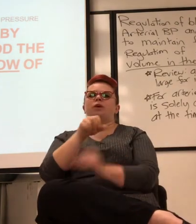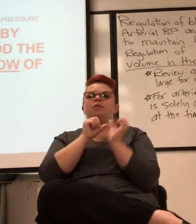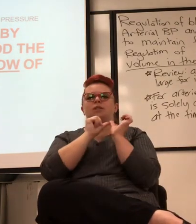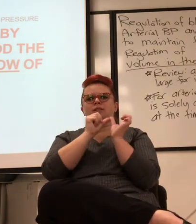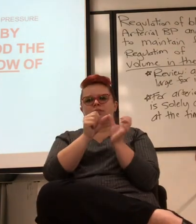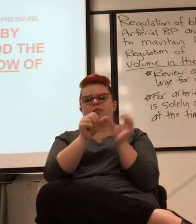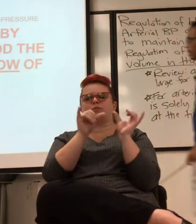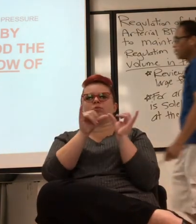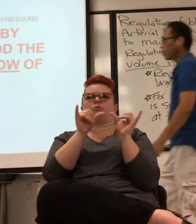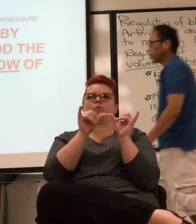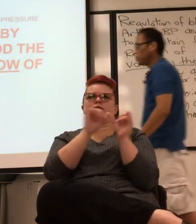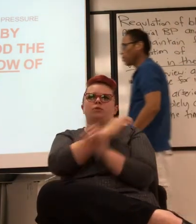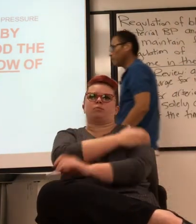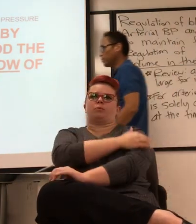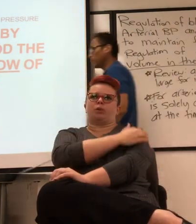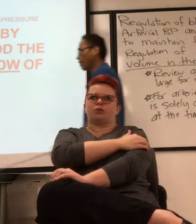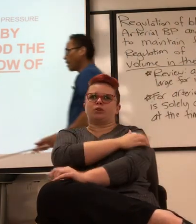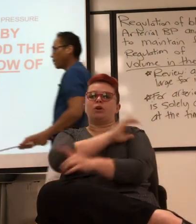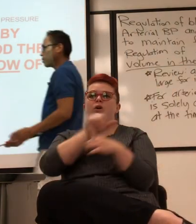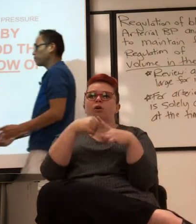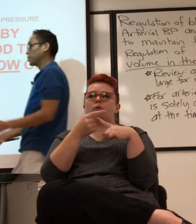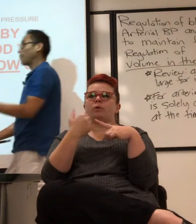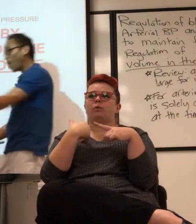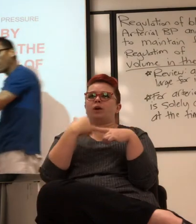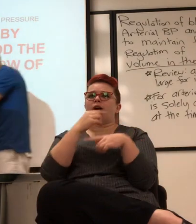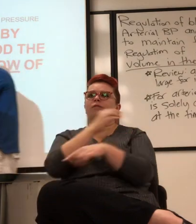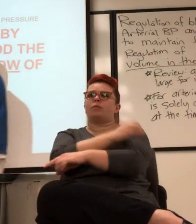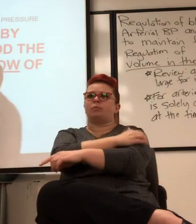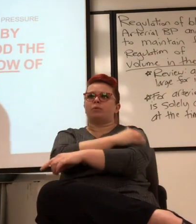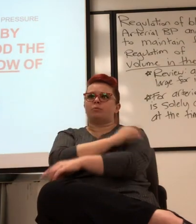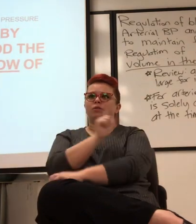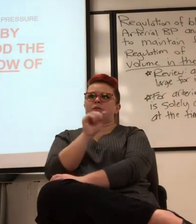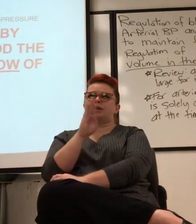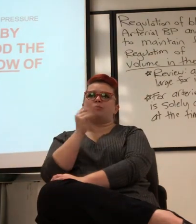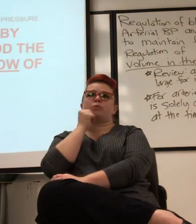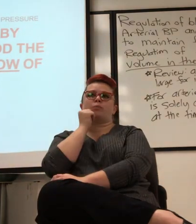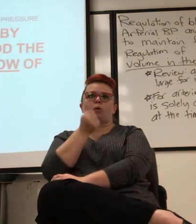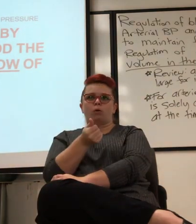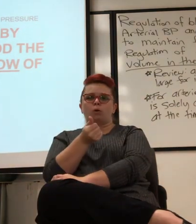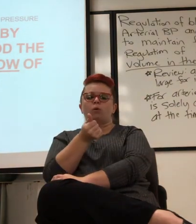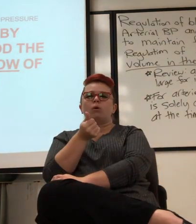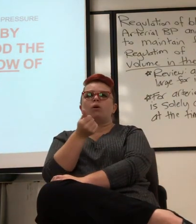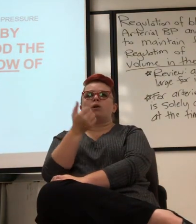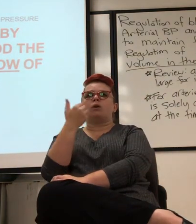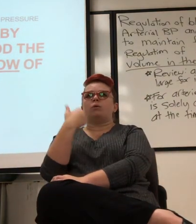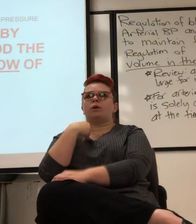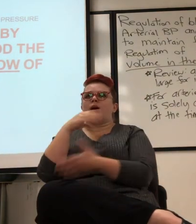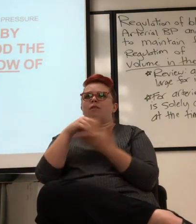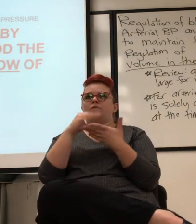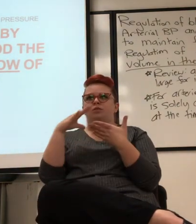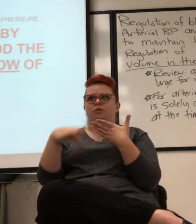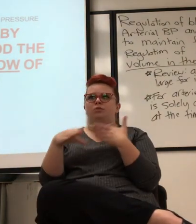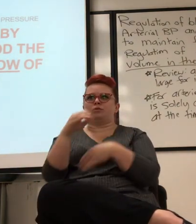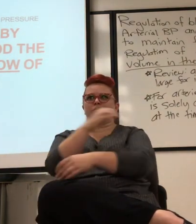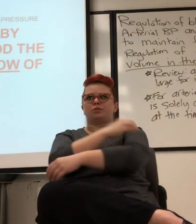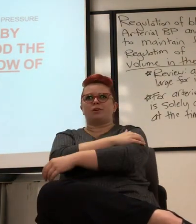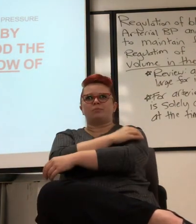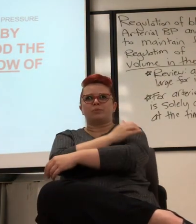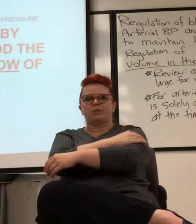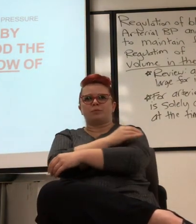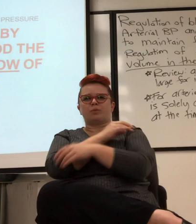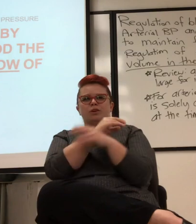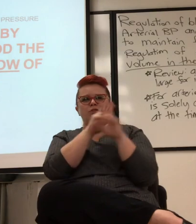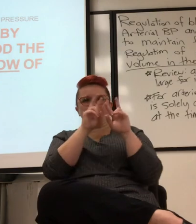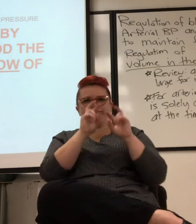measuring blood pressure. And when we do our BP lab tomorrow, I mean, we even have students take blood pressure